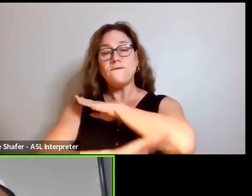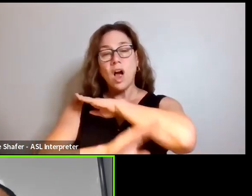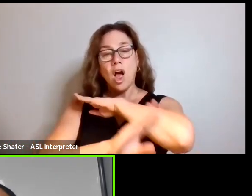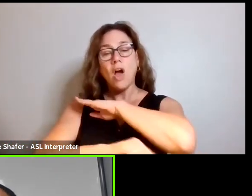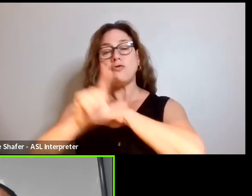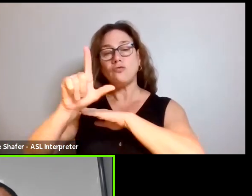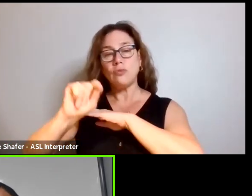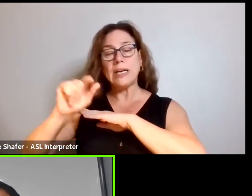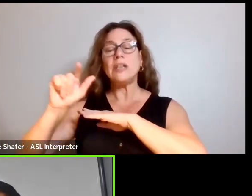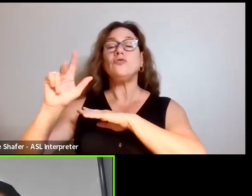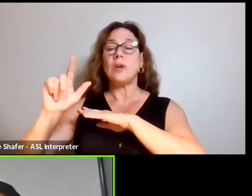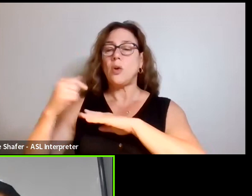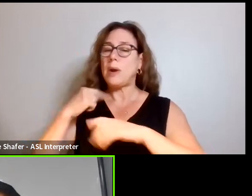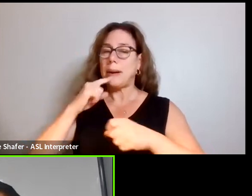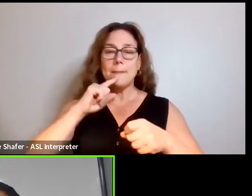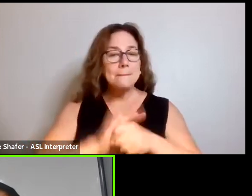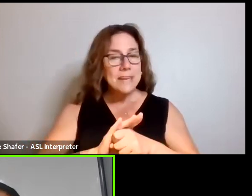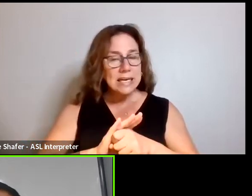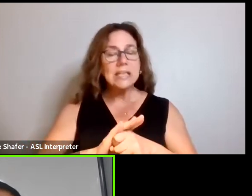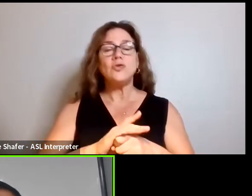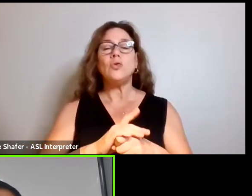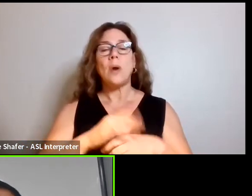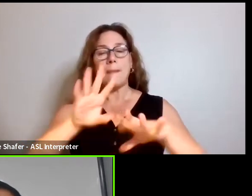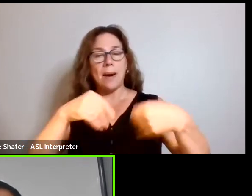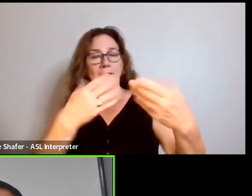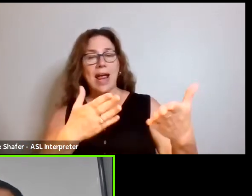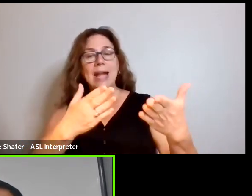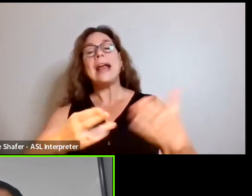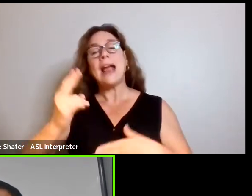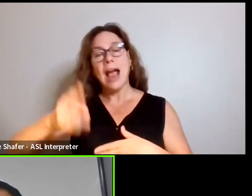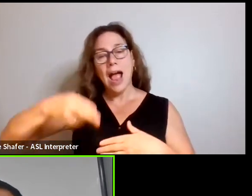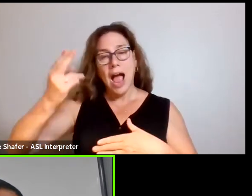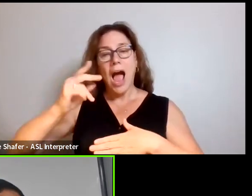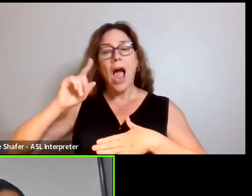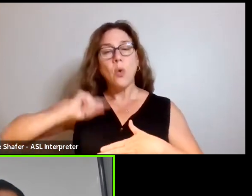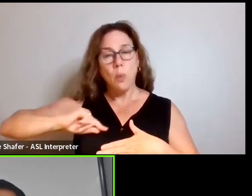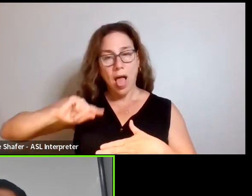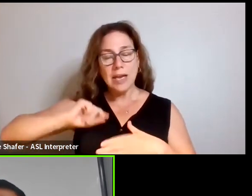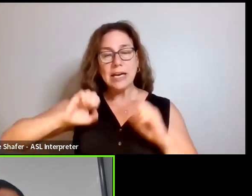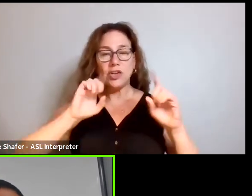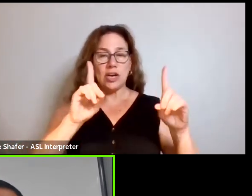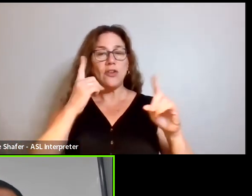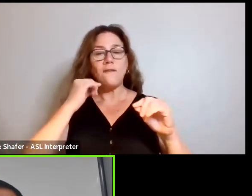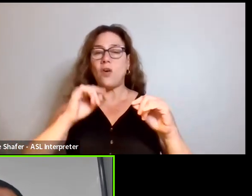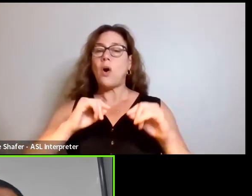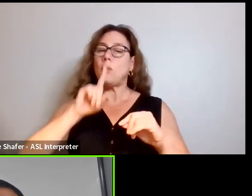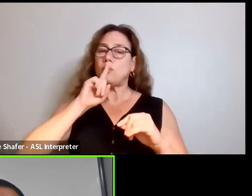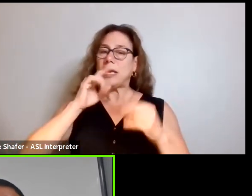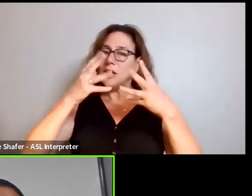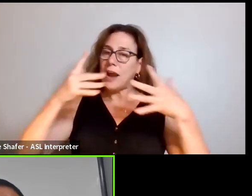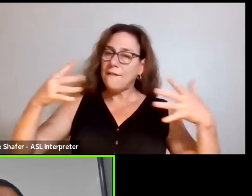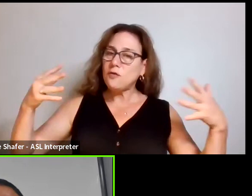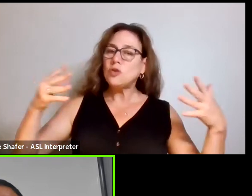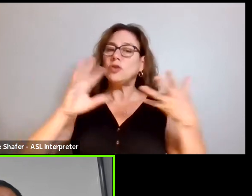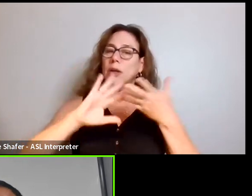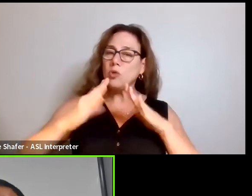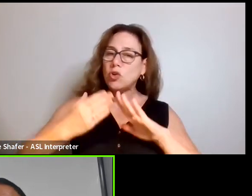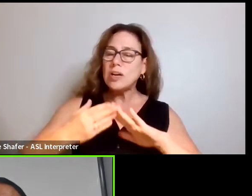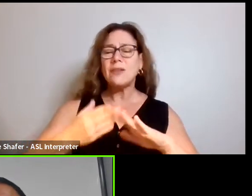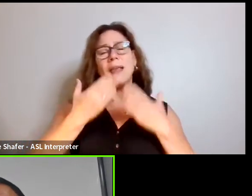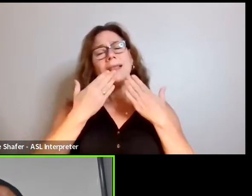quality language education to our diverse community. And thank you very much for your continued